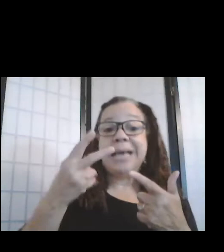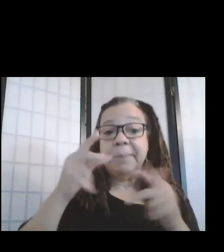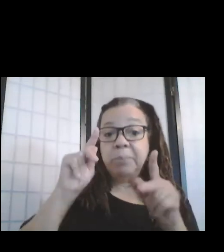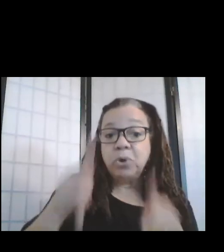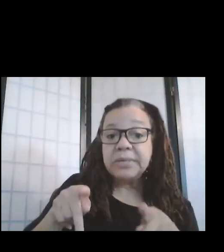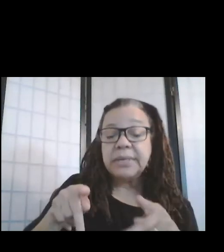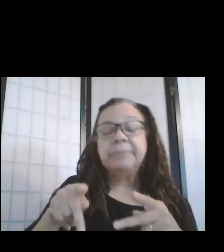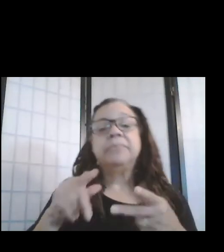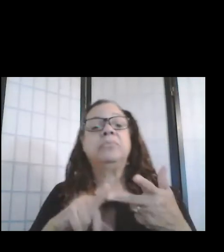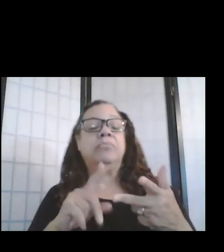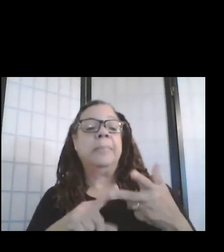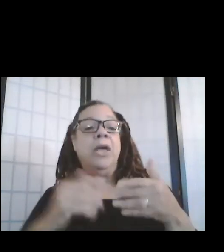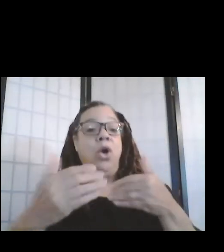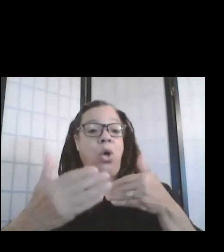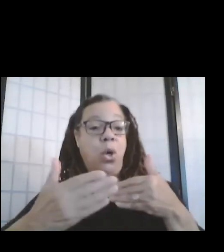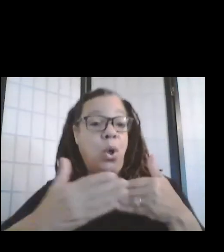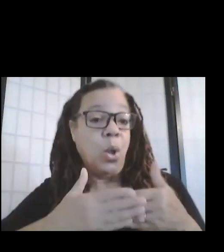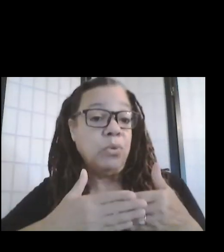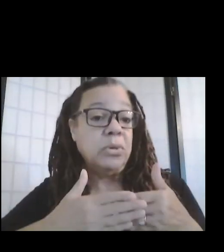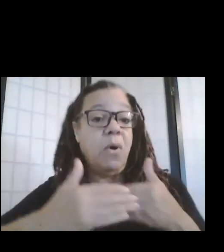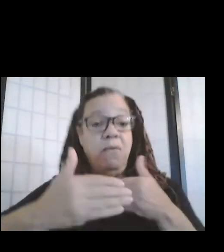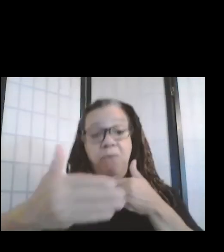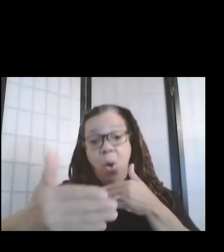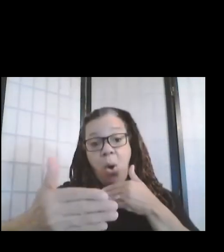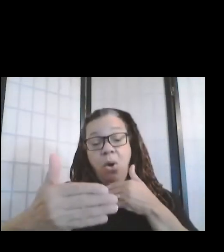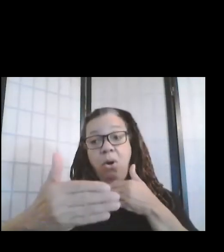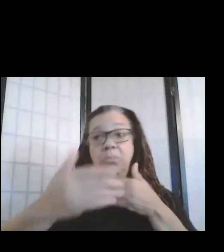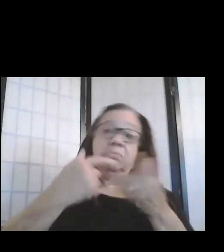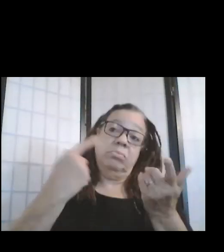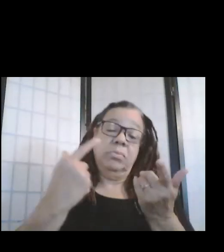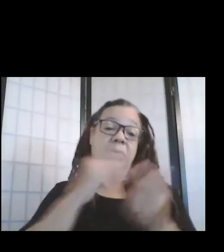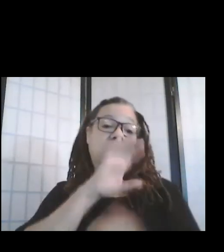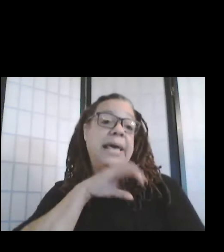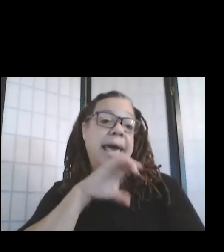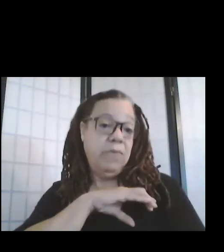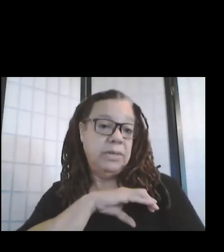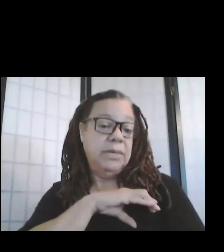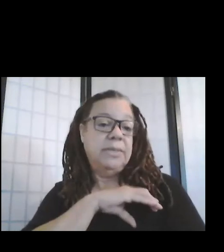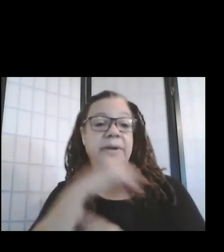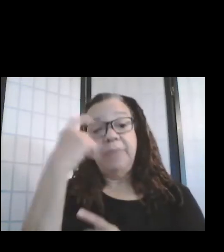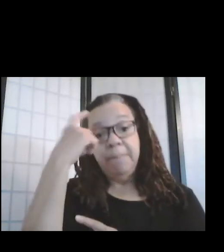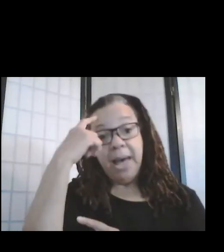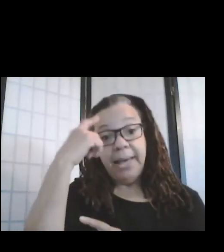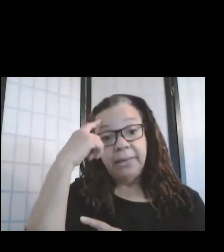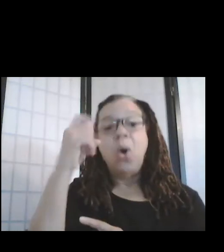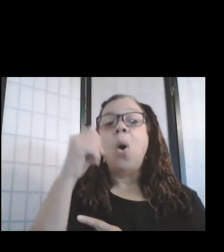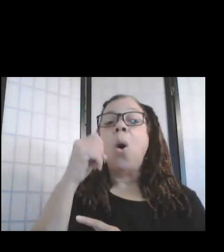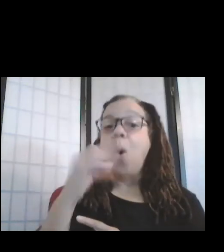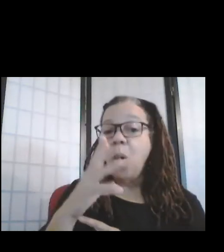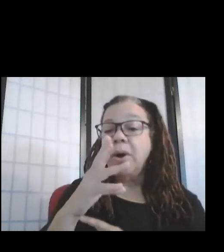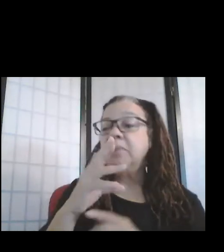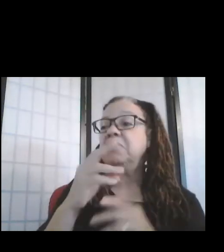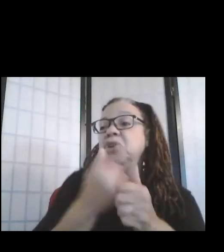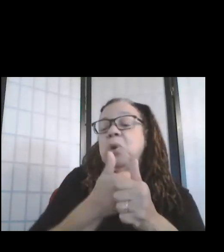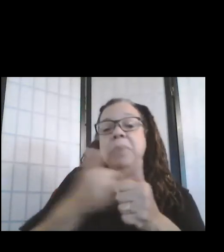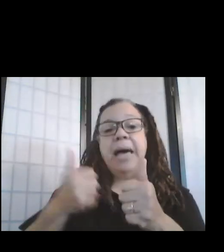be close in? Are we going to work close to the actors in the story? Or is the camera going to be drawn back and we're